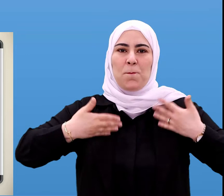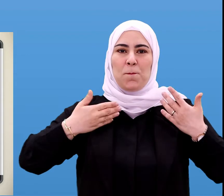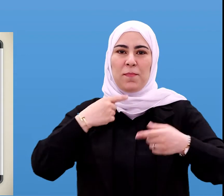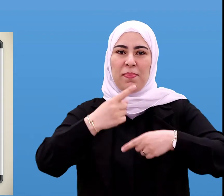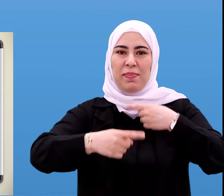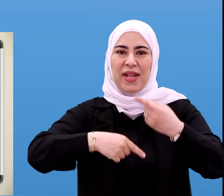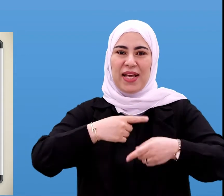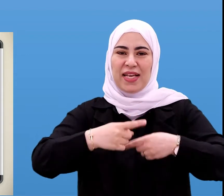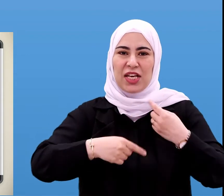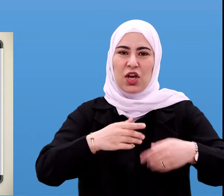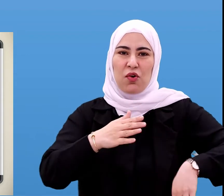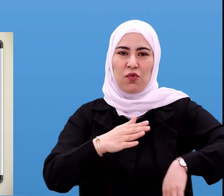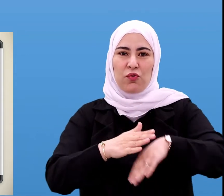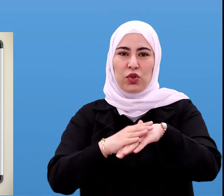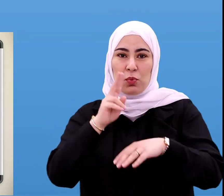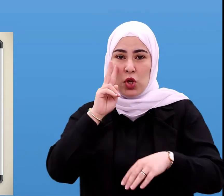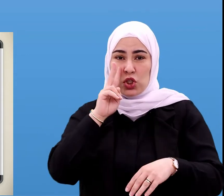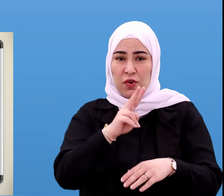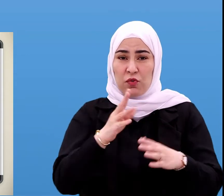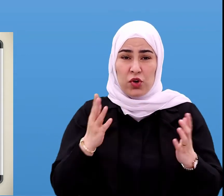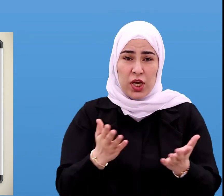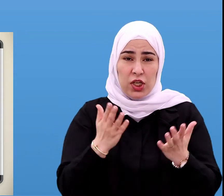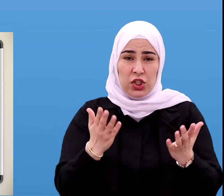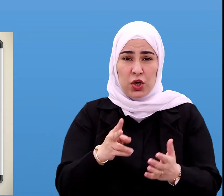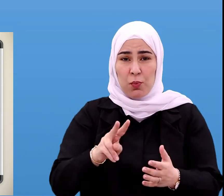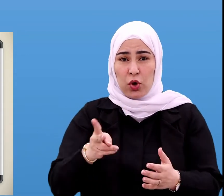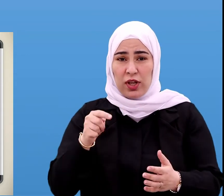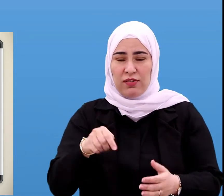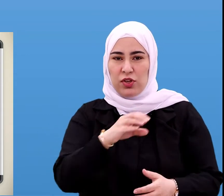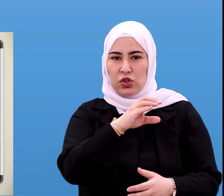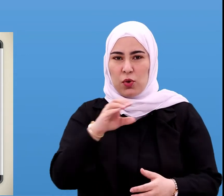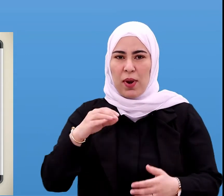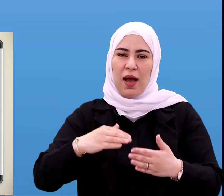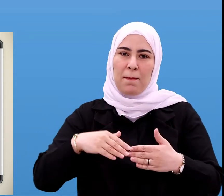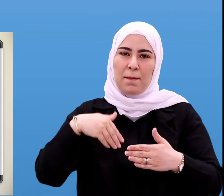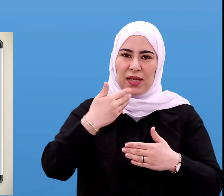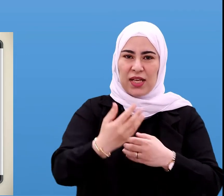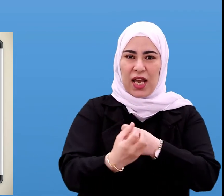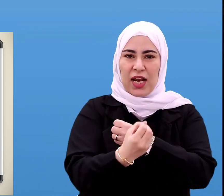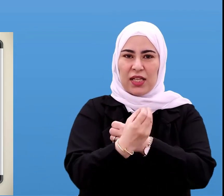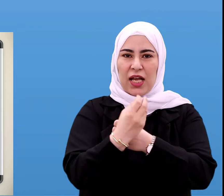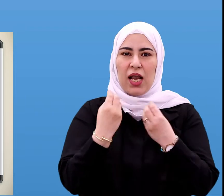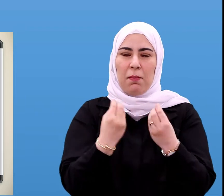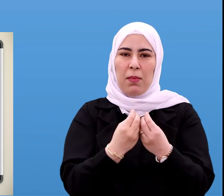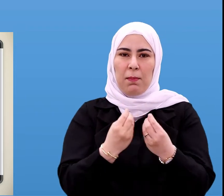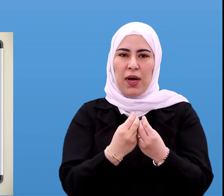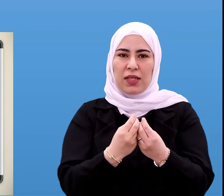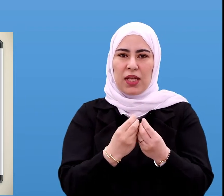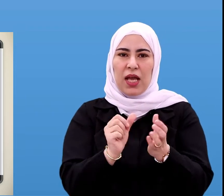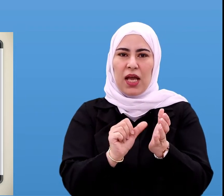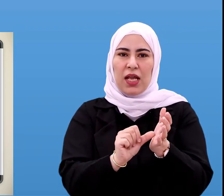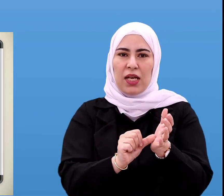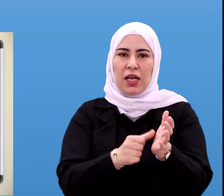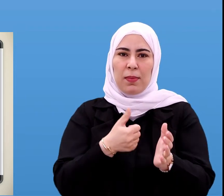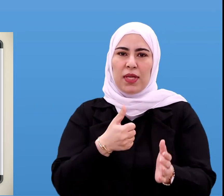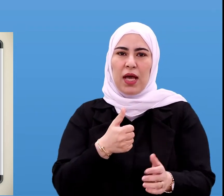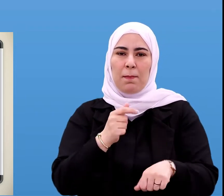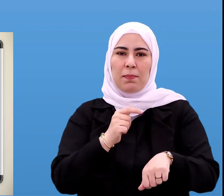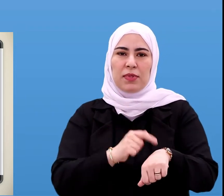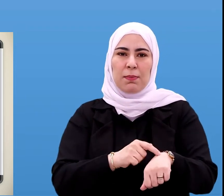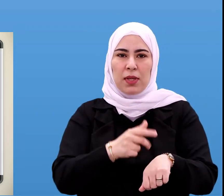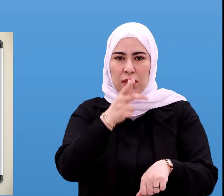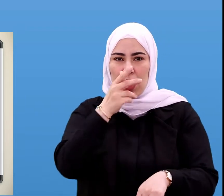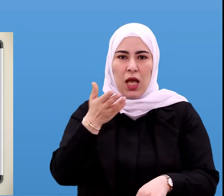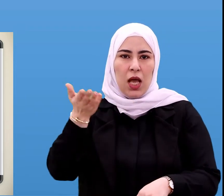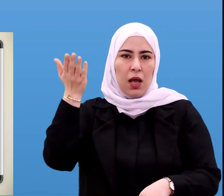this sentence? We will learn more about it in the coming slides. Let's start with the past simple using